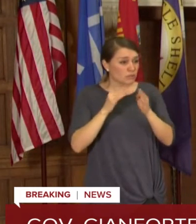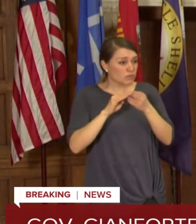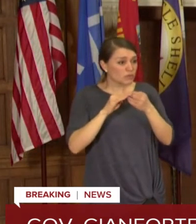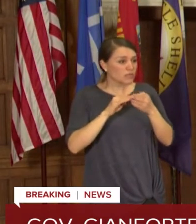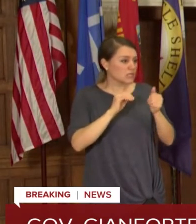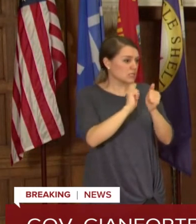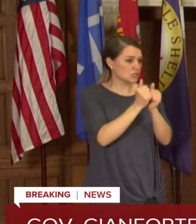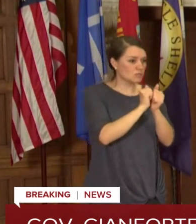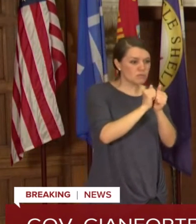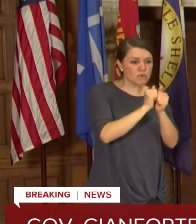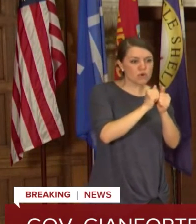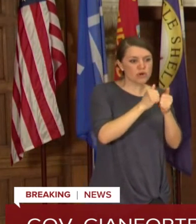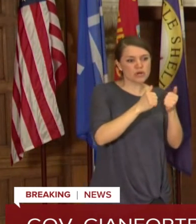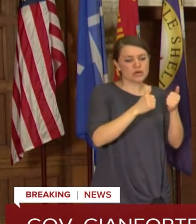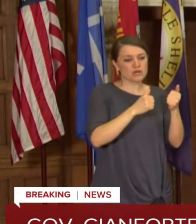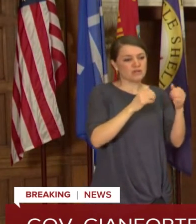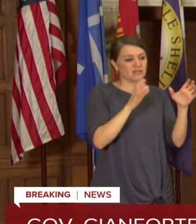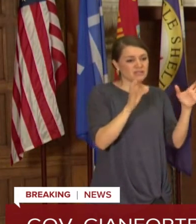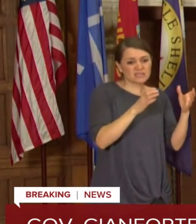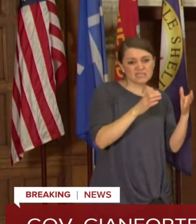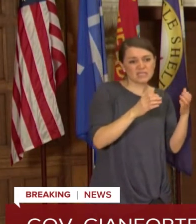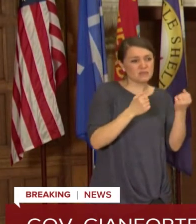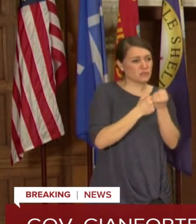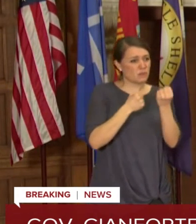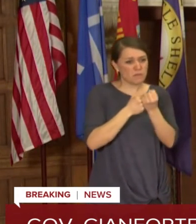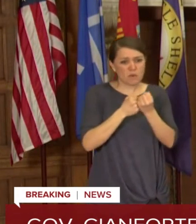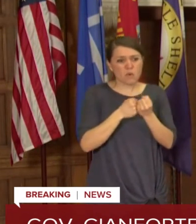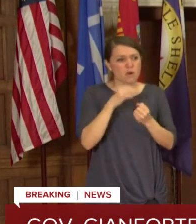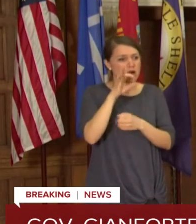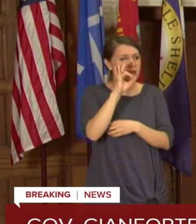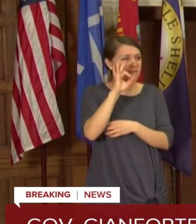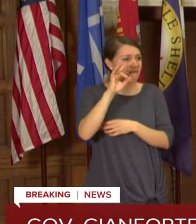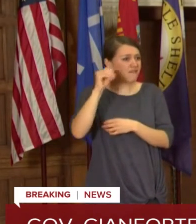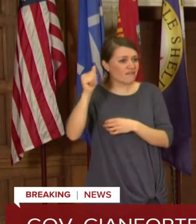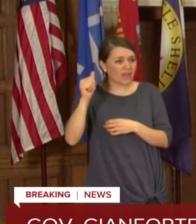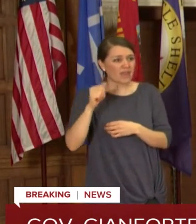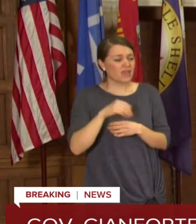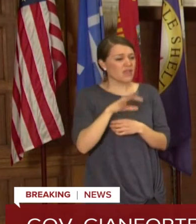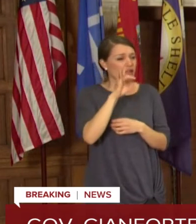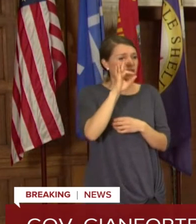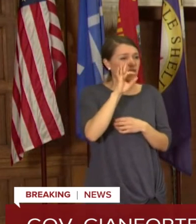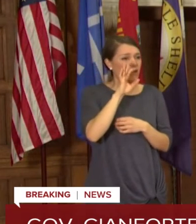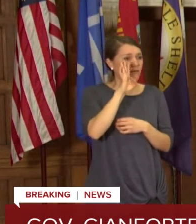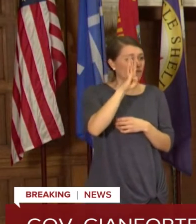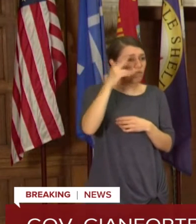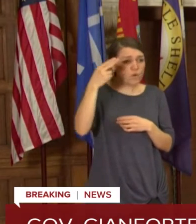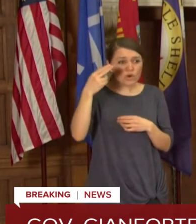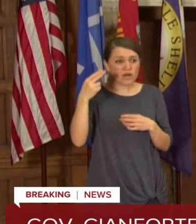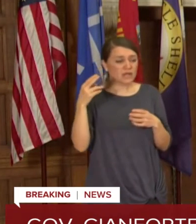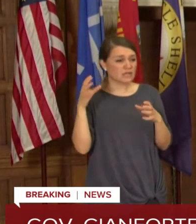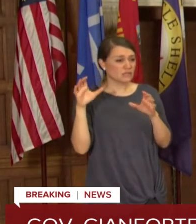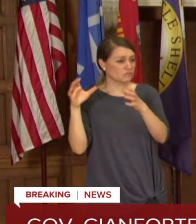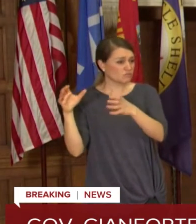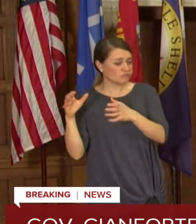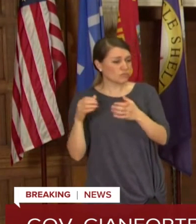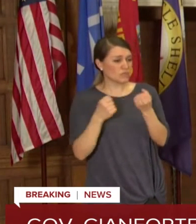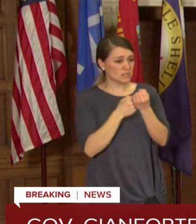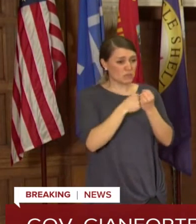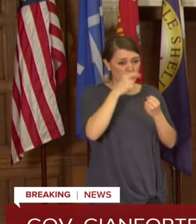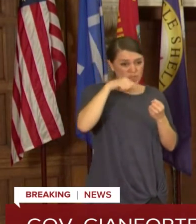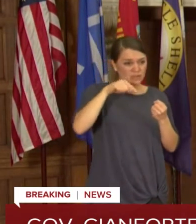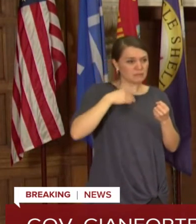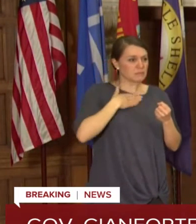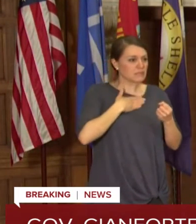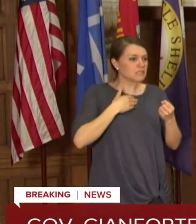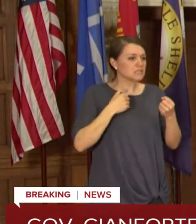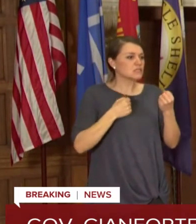sporting teams and high schools and 4-H and FFA events. It's important that we continue to remember them as we come out of this